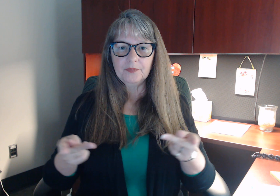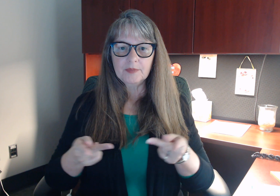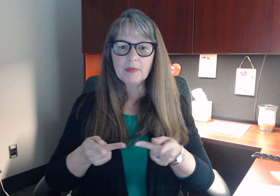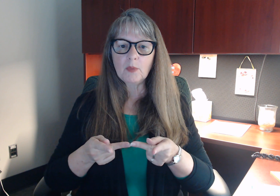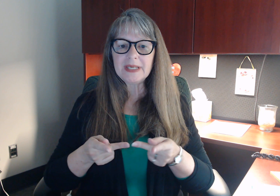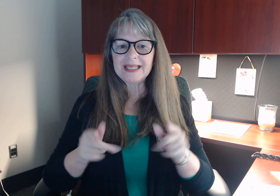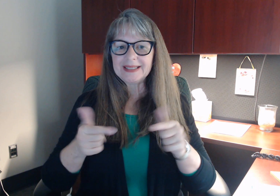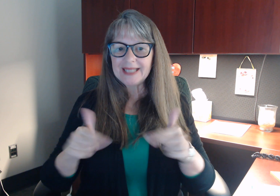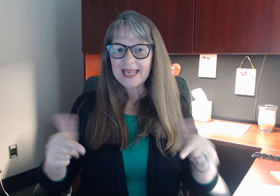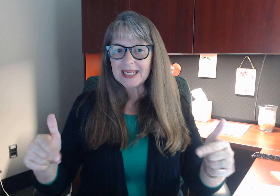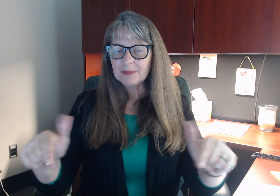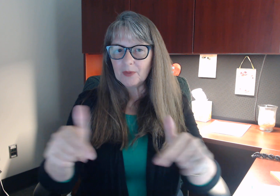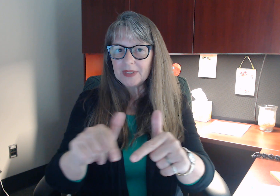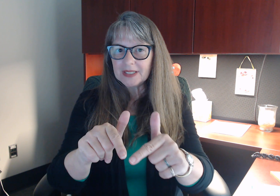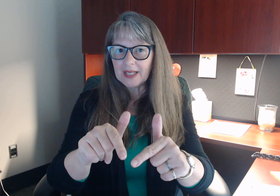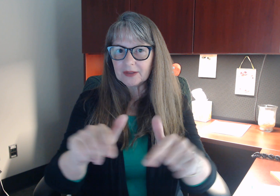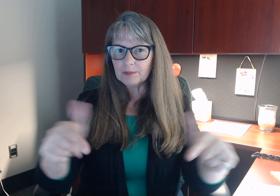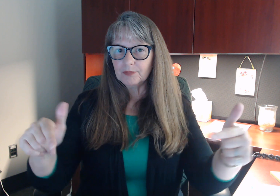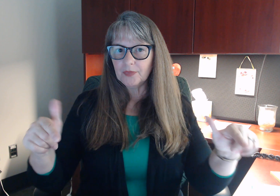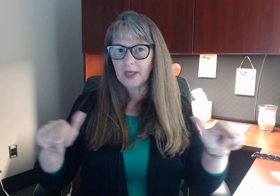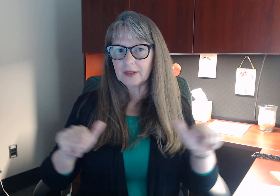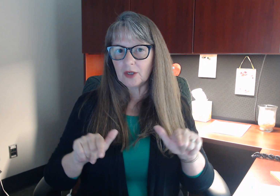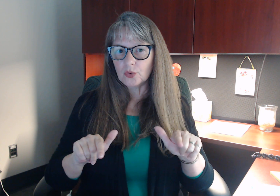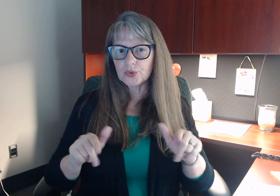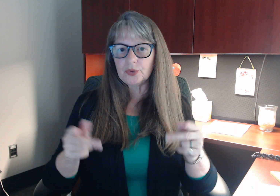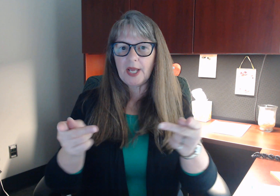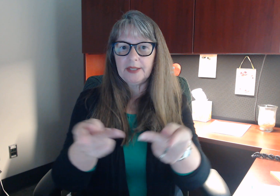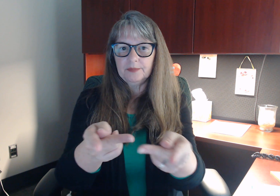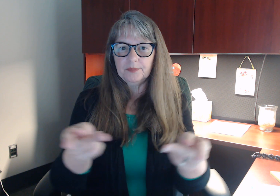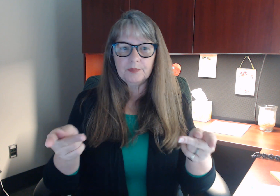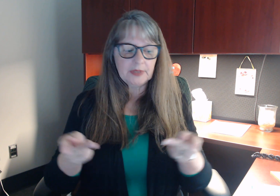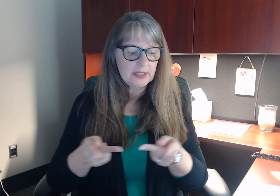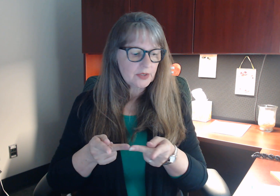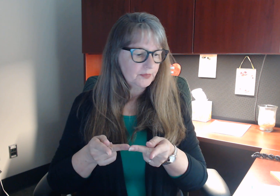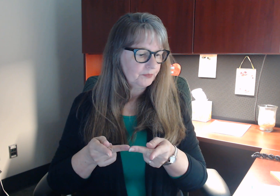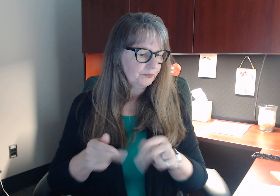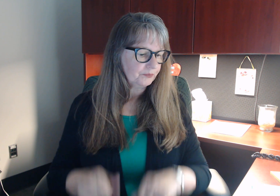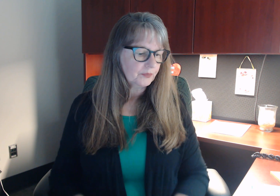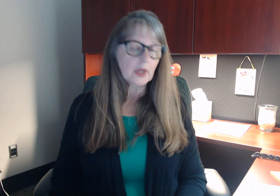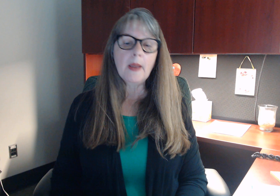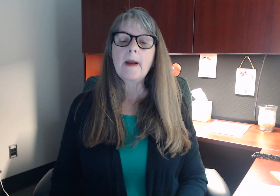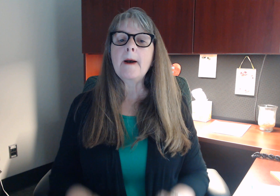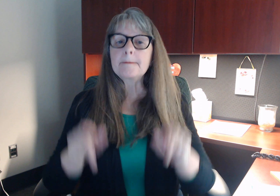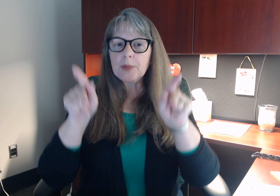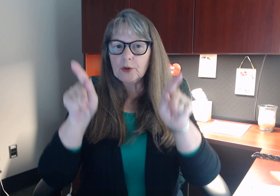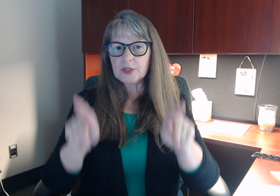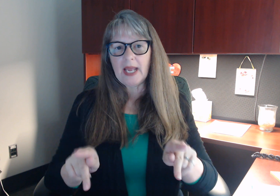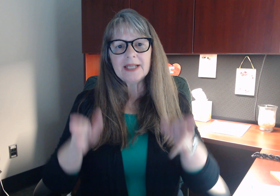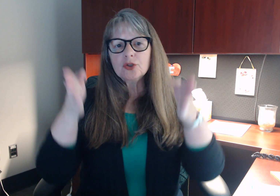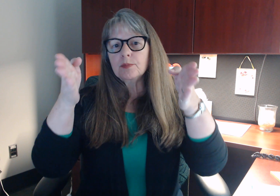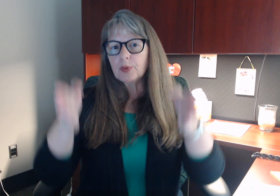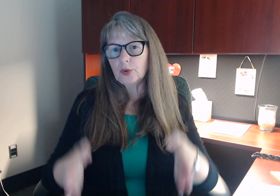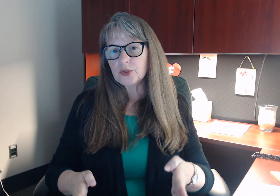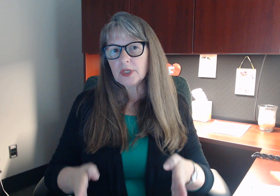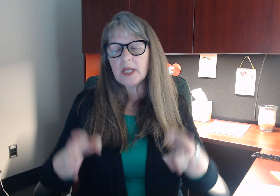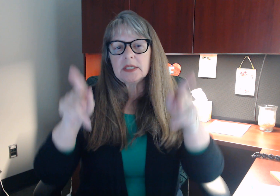Remember we did lake, but we did like the coastal line, place. A person. I do person instead of